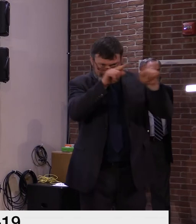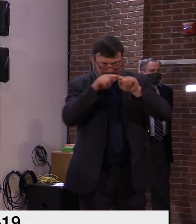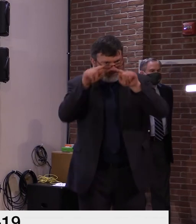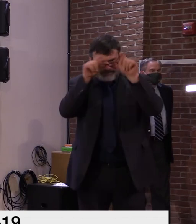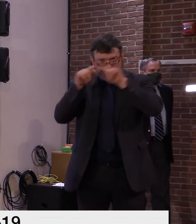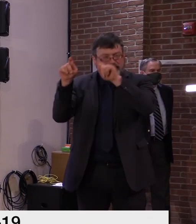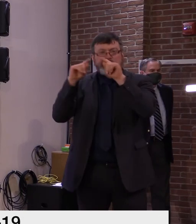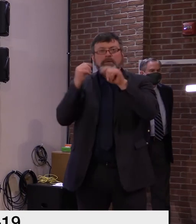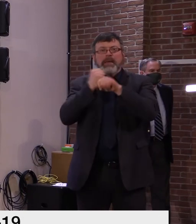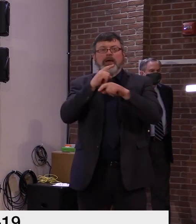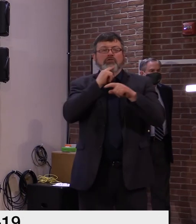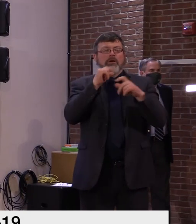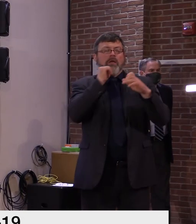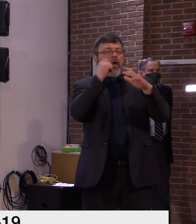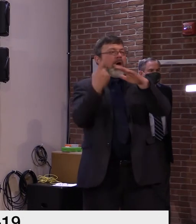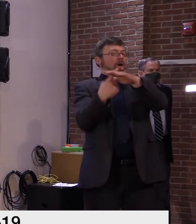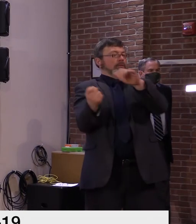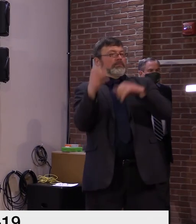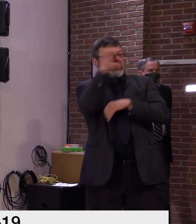I'll refer you to